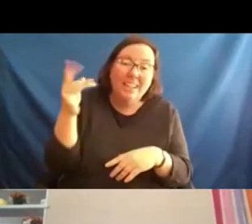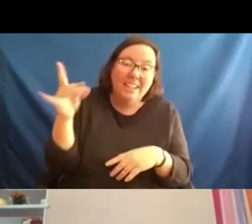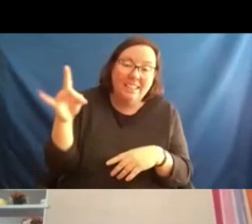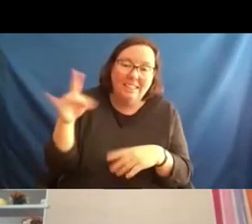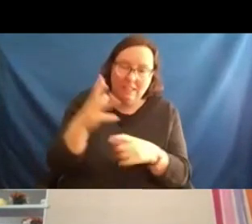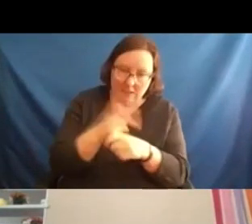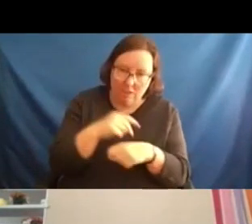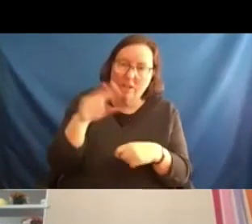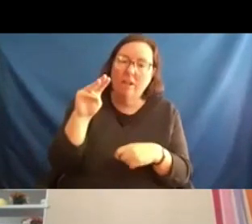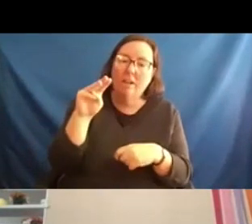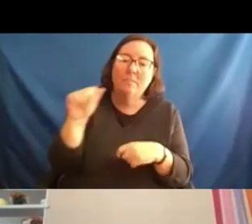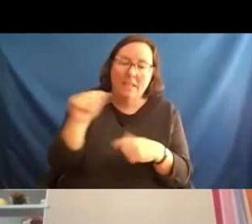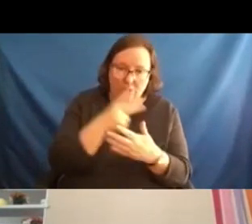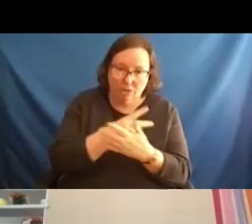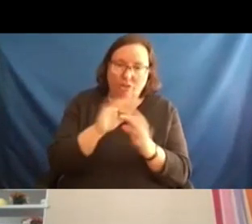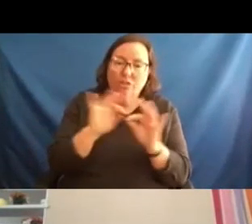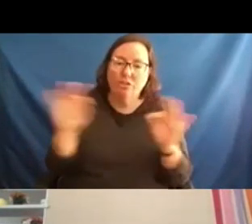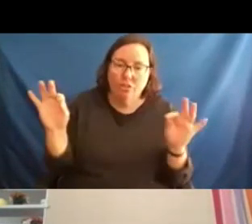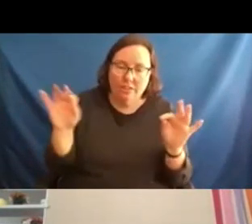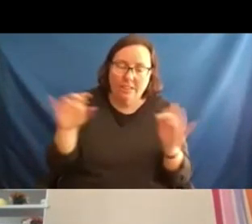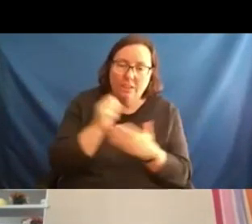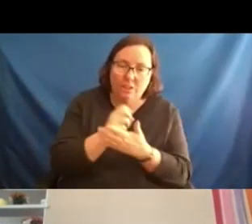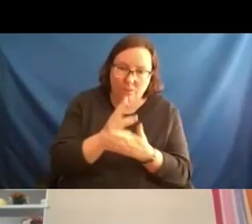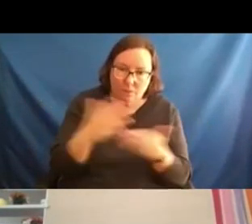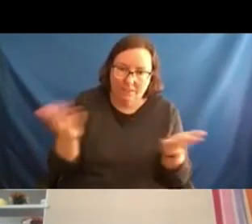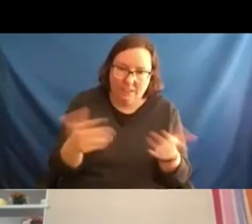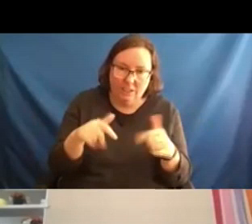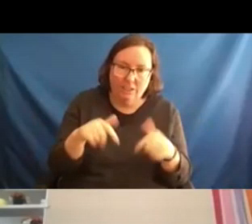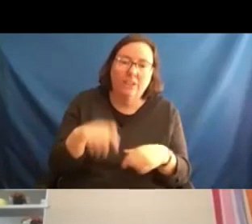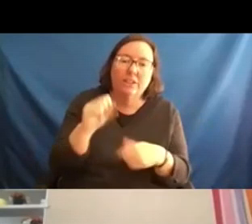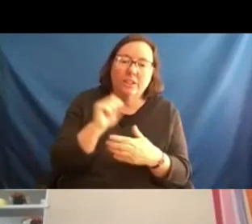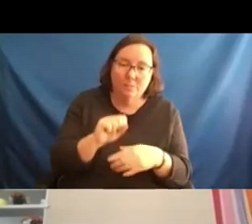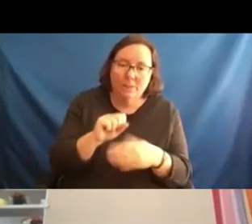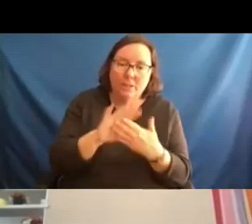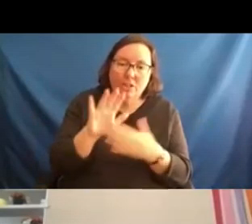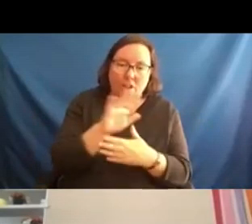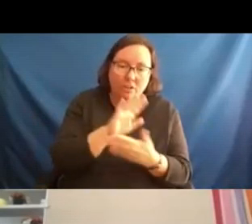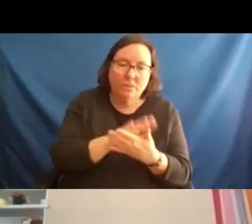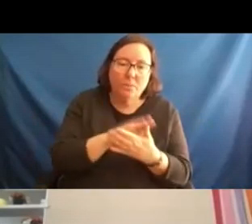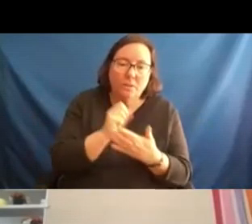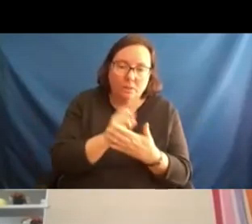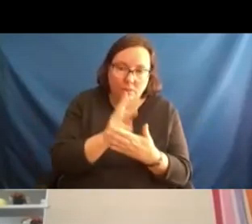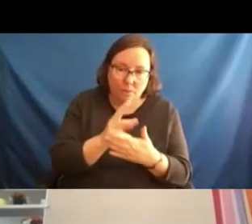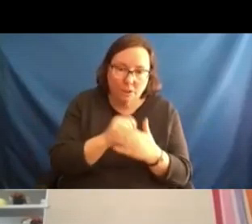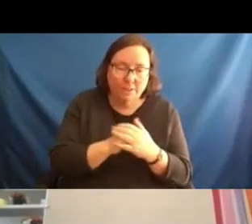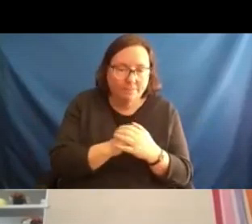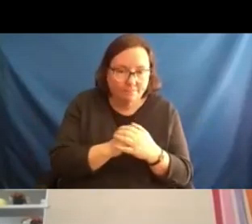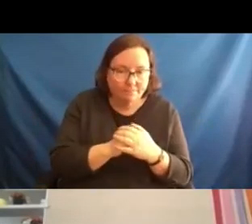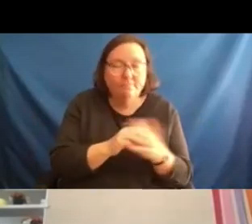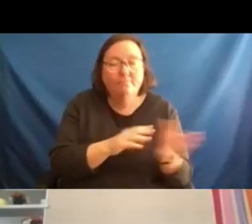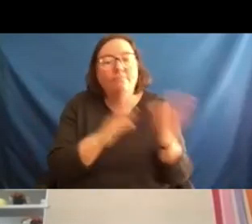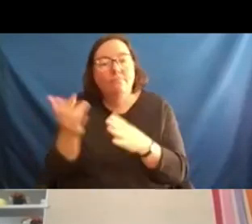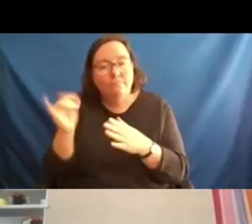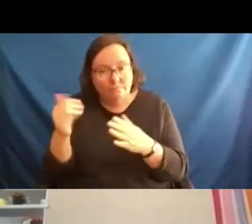her master's degree in social work from Springfield College School of Social Work. She also